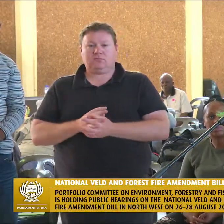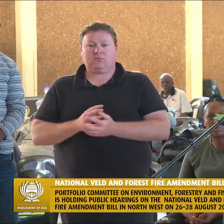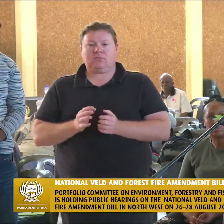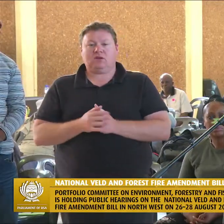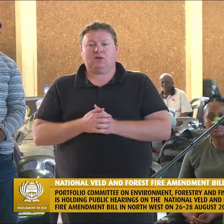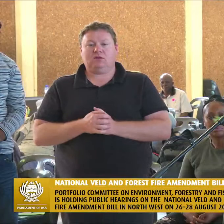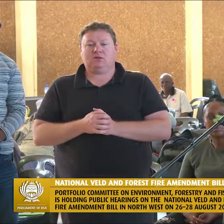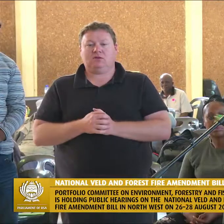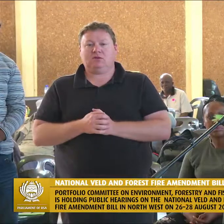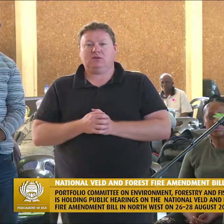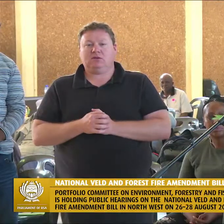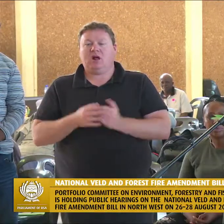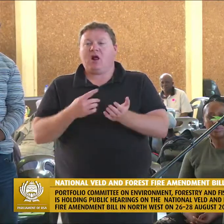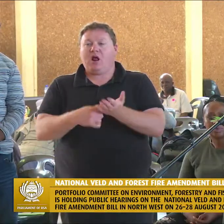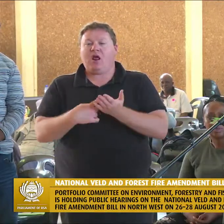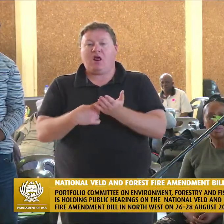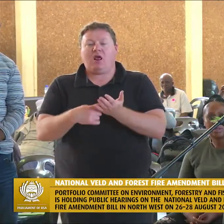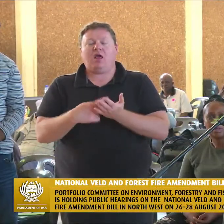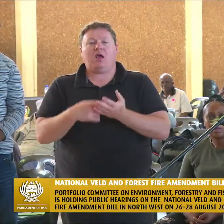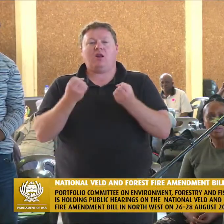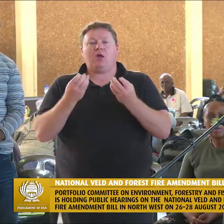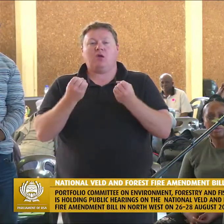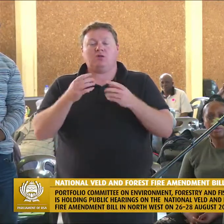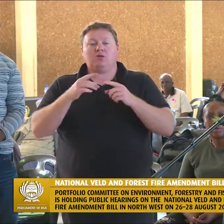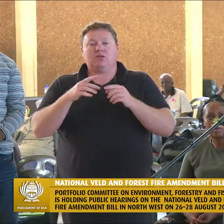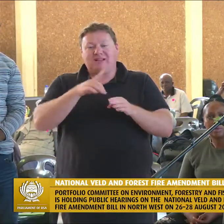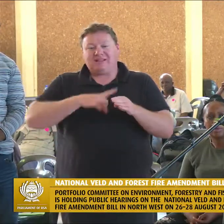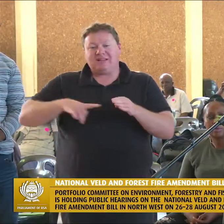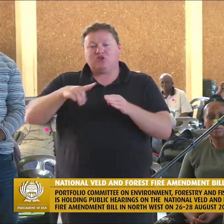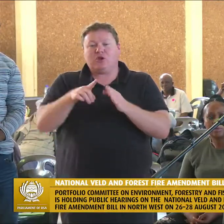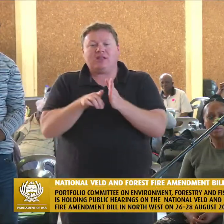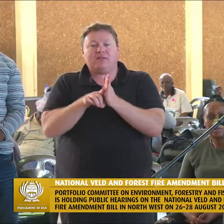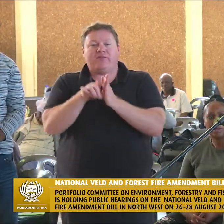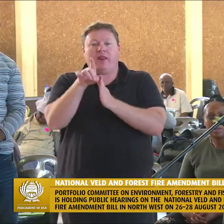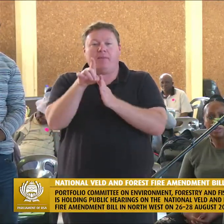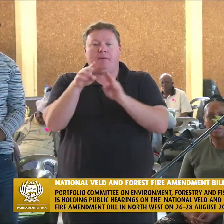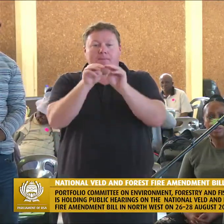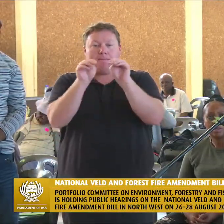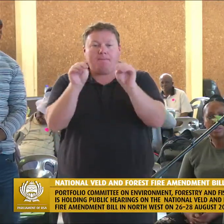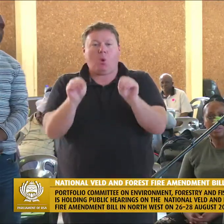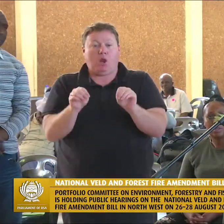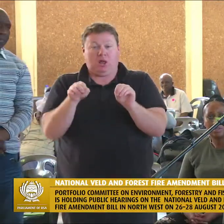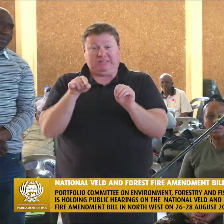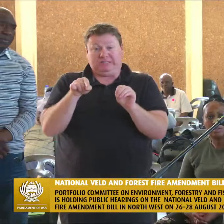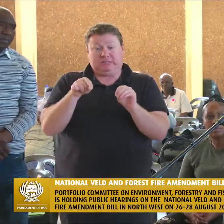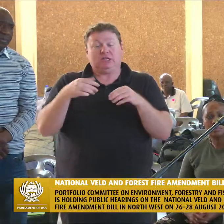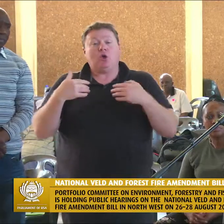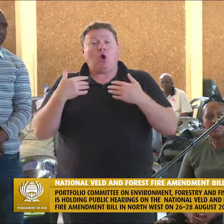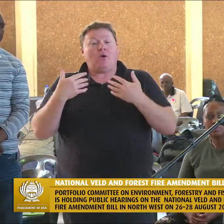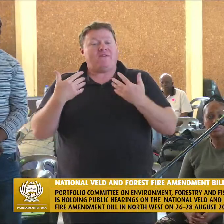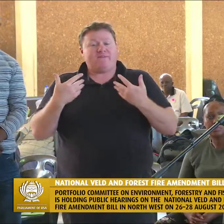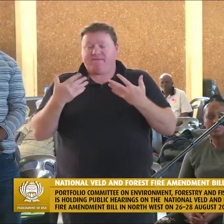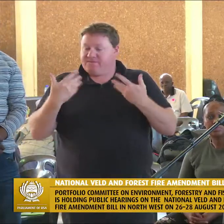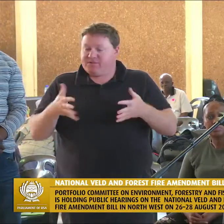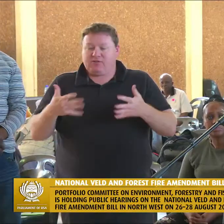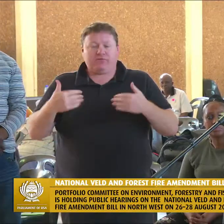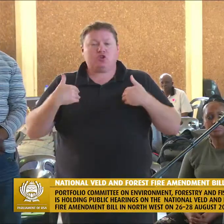we've been talking a lot about the district development model that is currently being piloted in various areas of the country we can start at that level